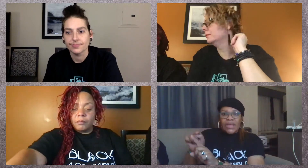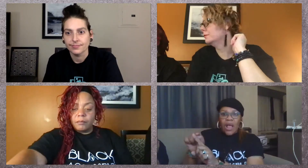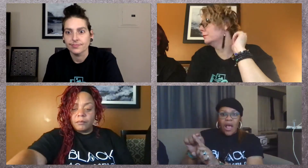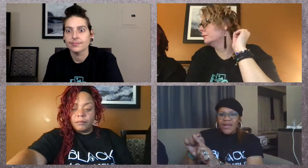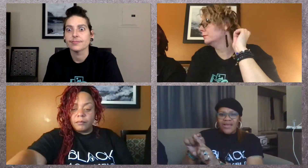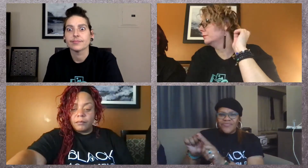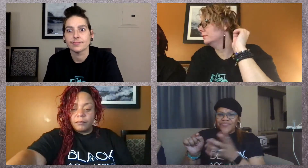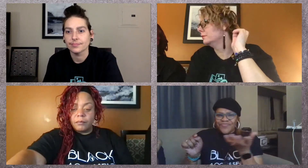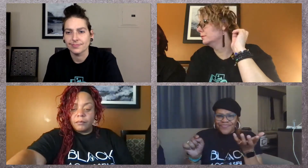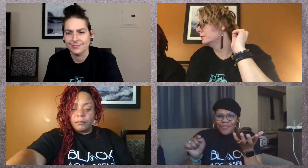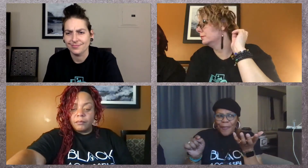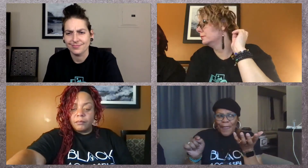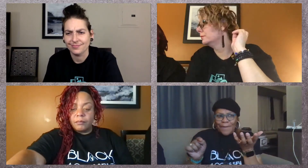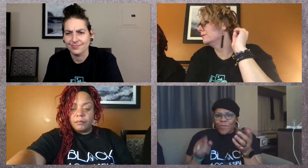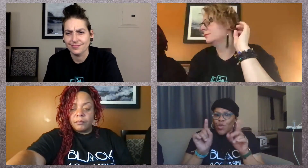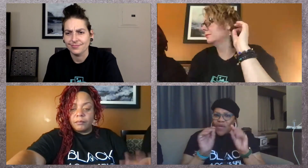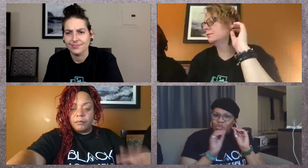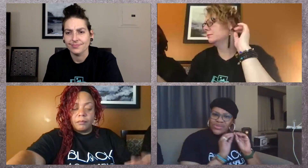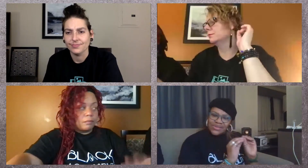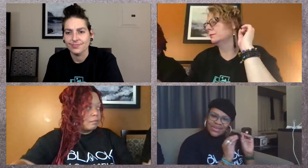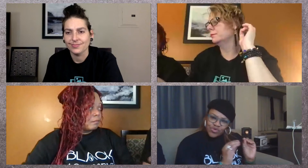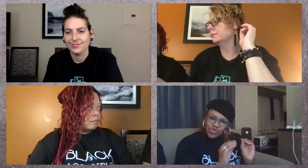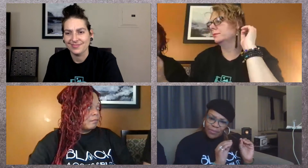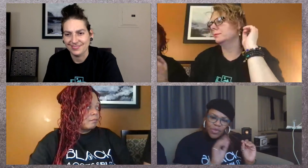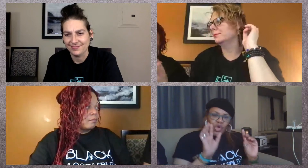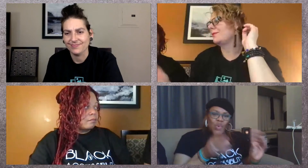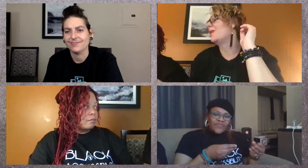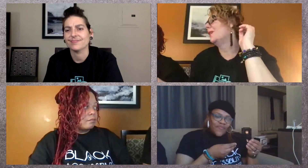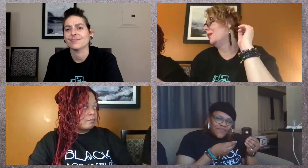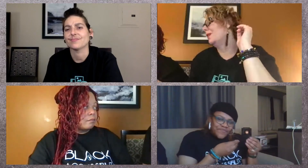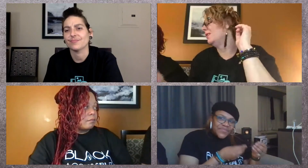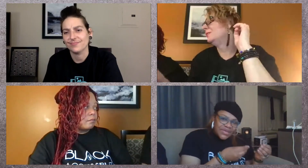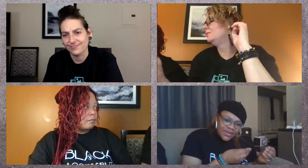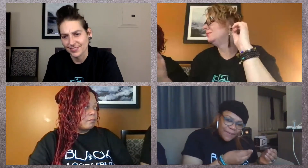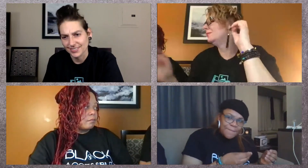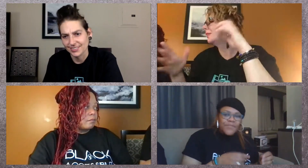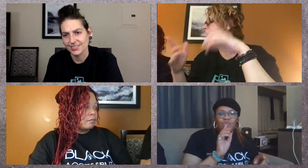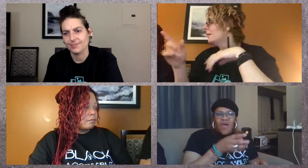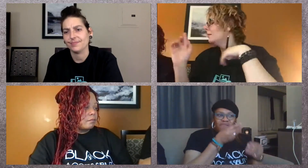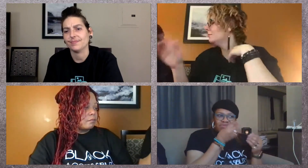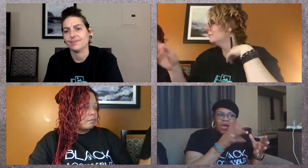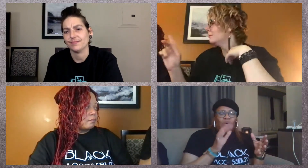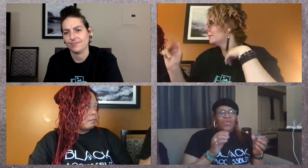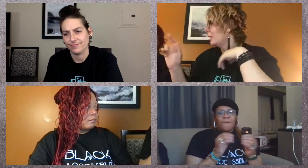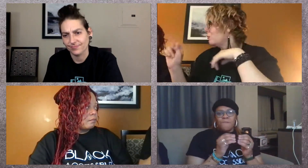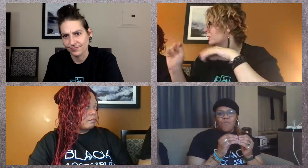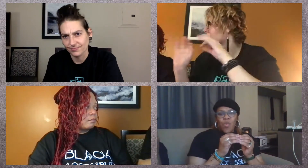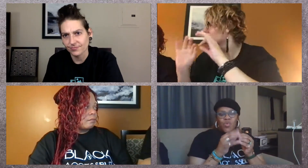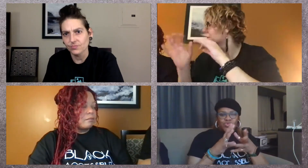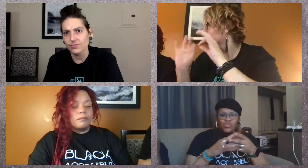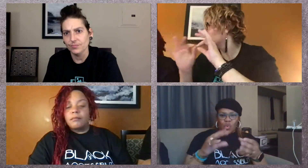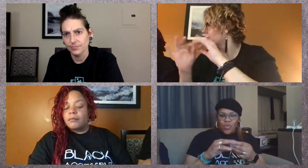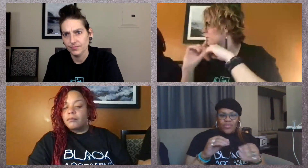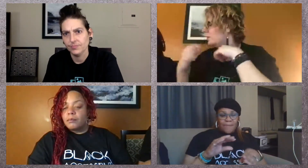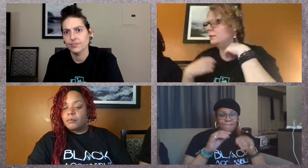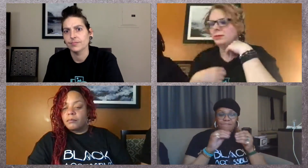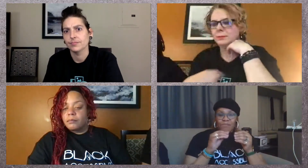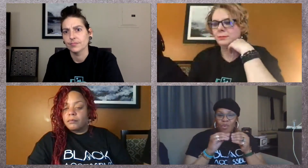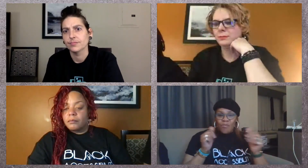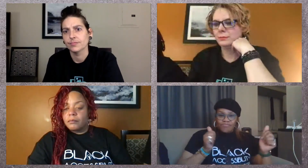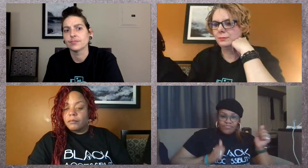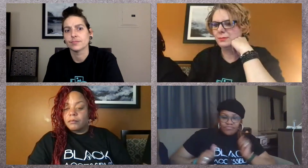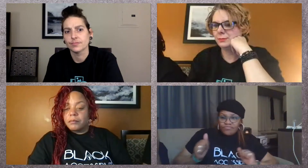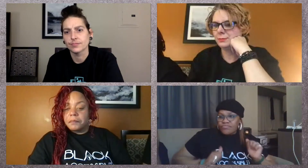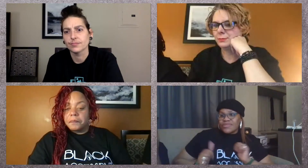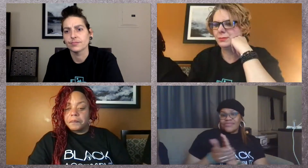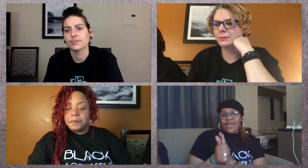They're like, oh, the impact of that. You really have to teach them and feed them